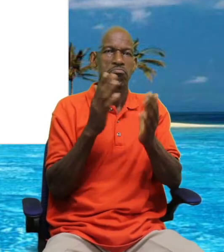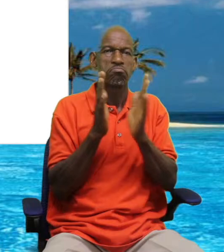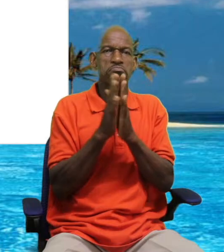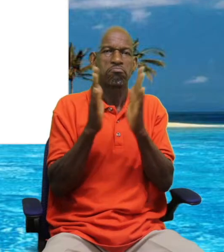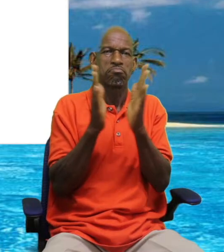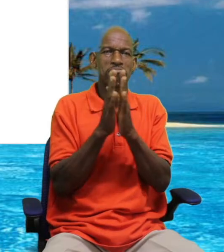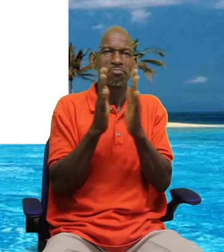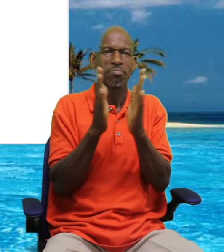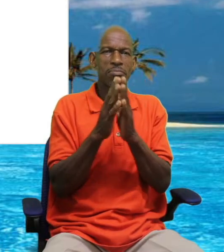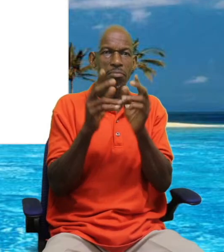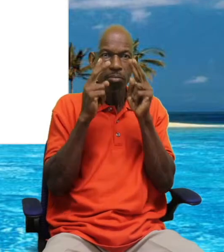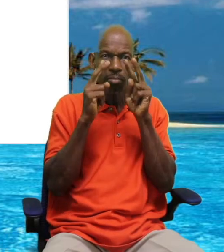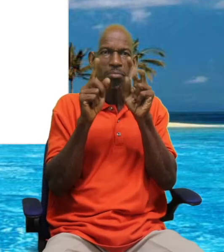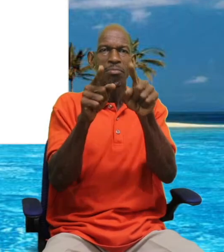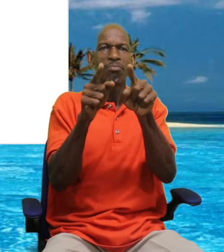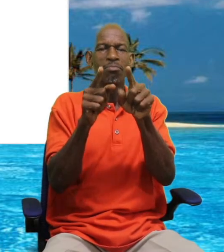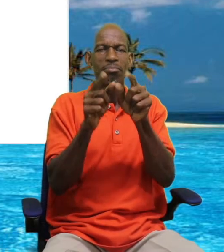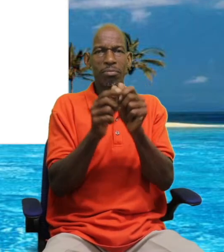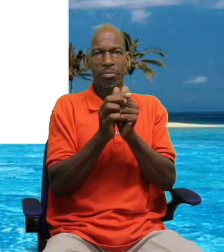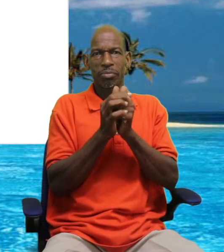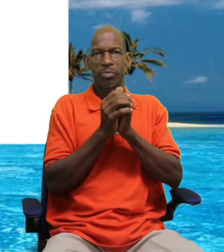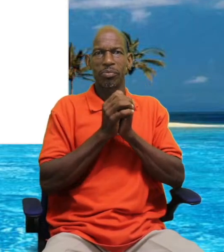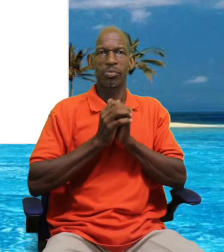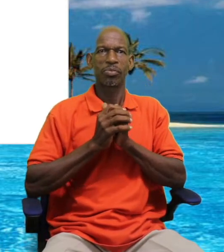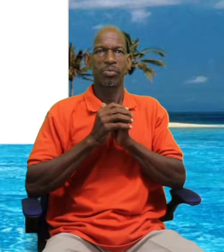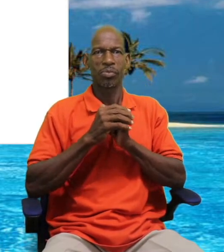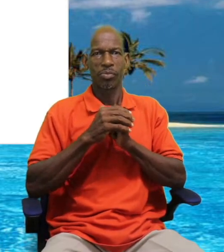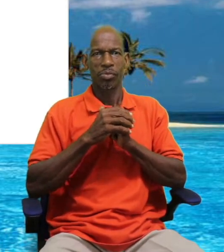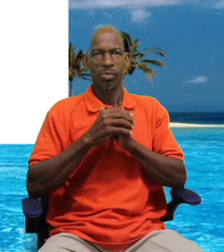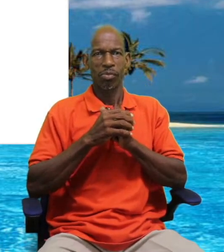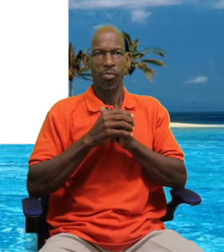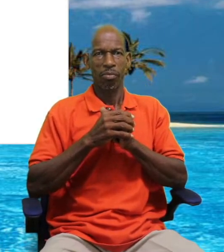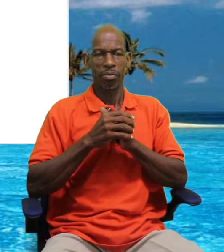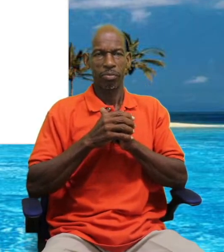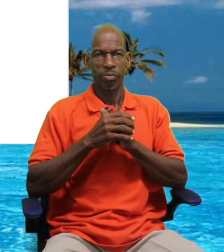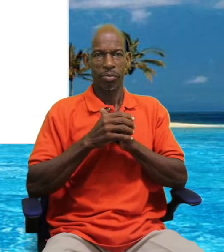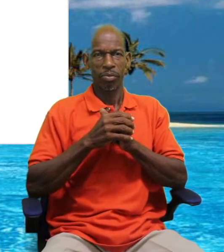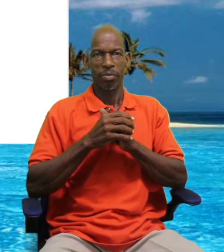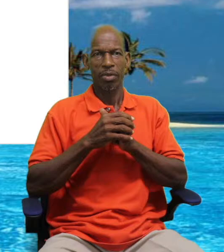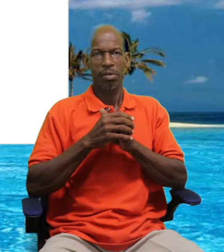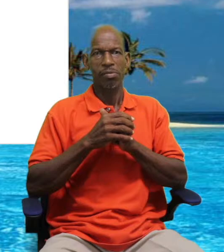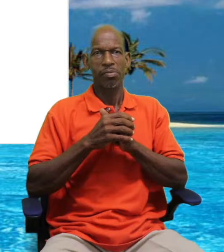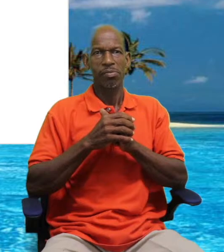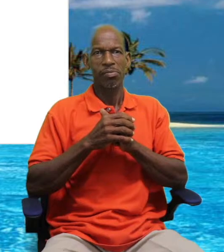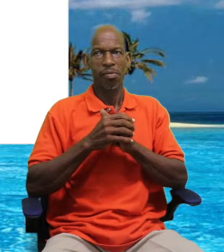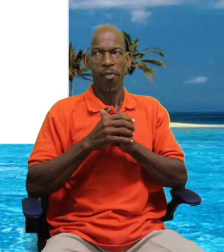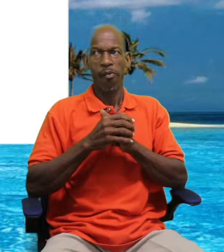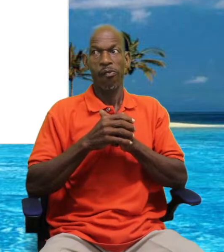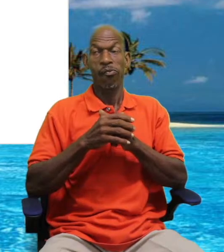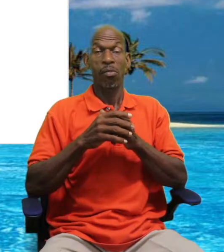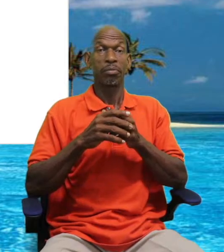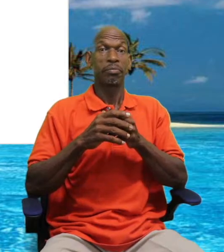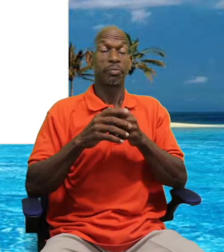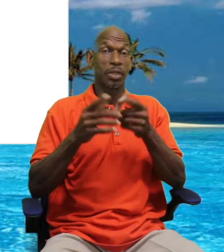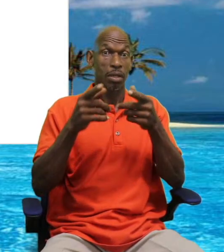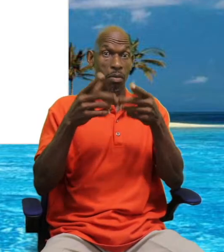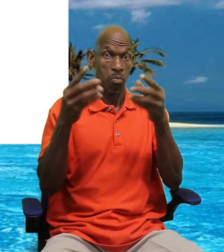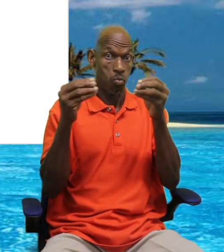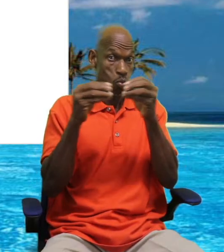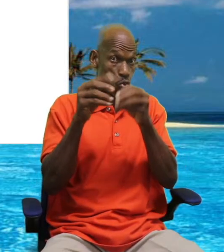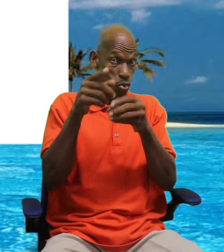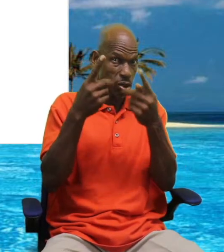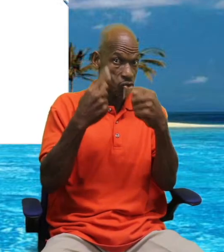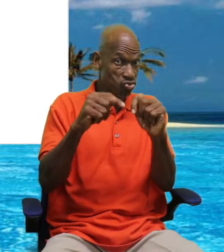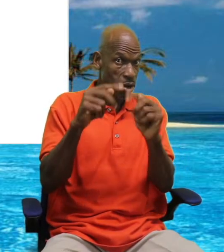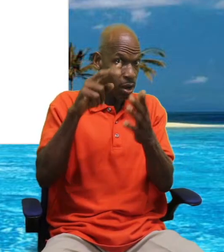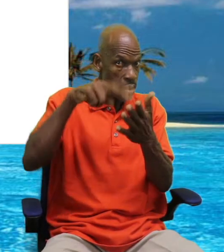you. And we're looking for the others. So the more you read, the more you engage with